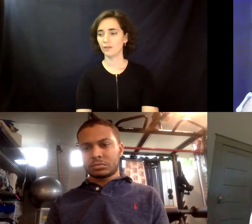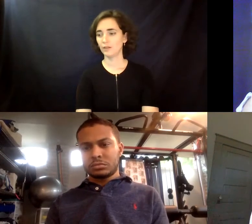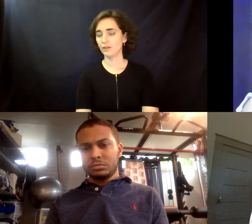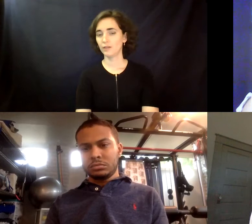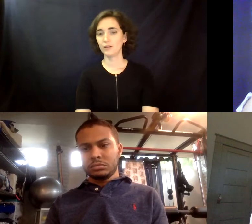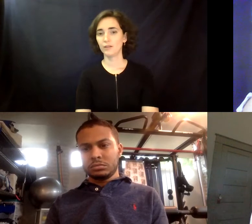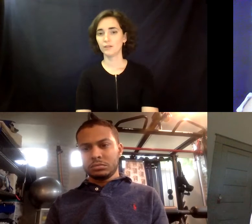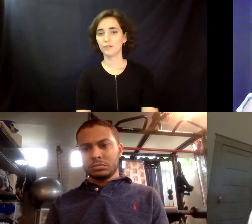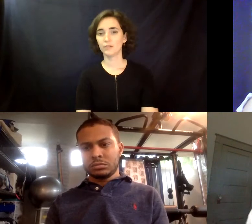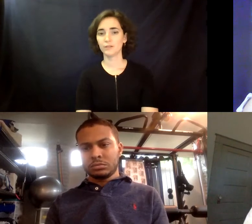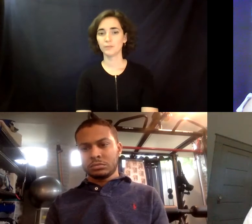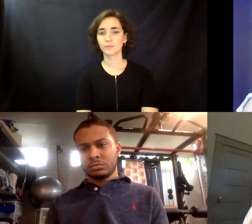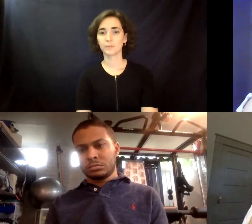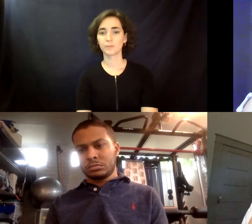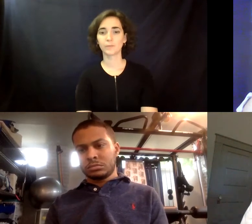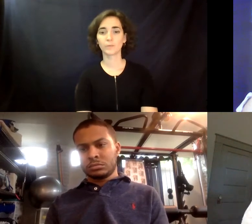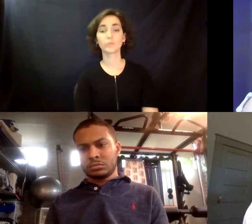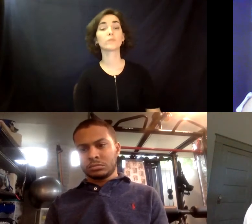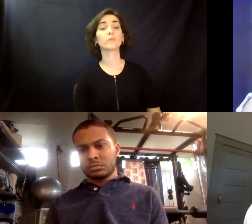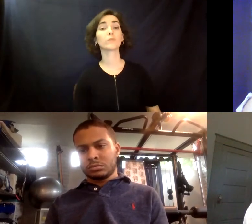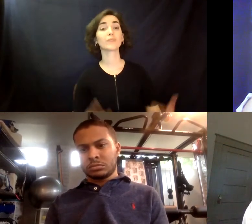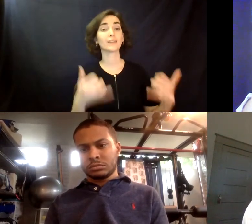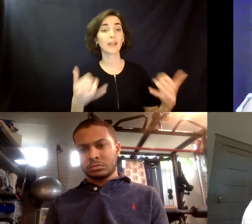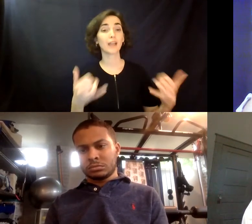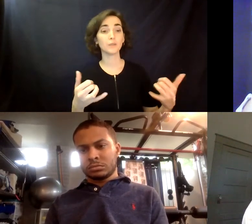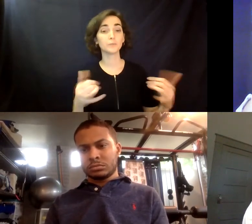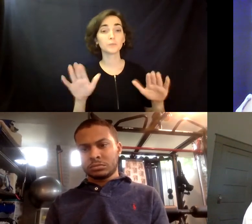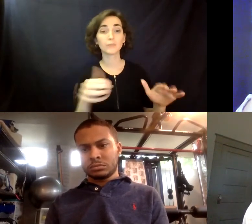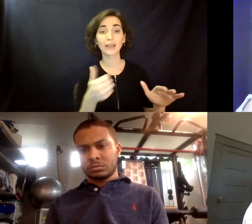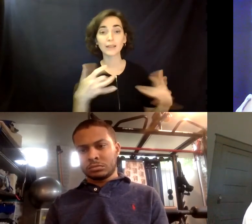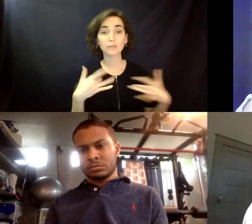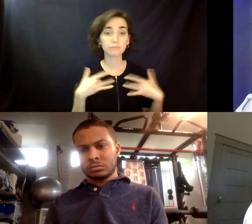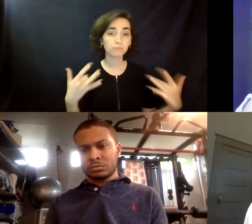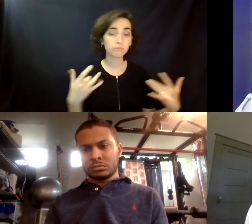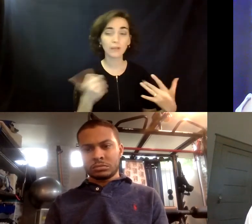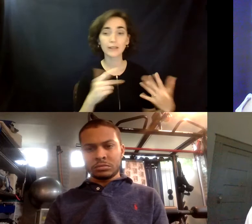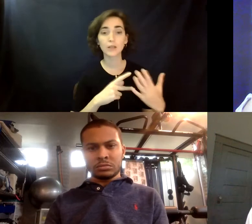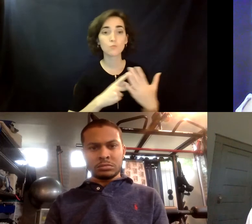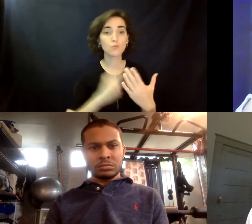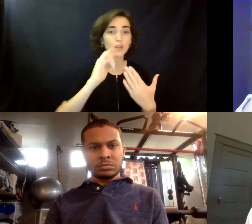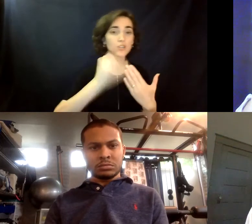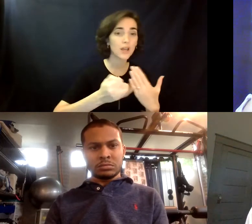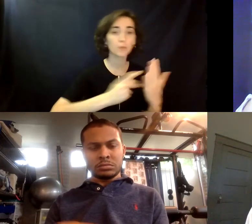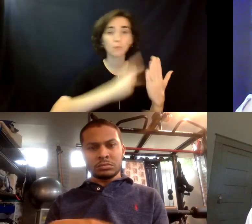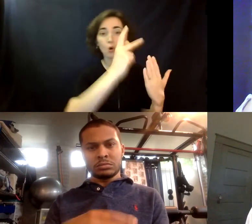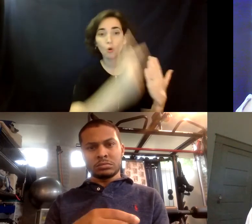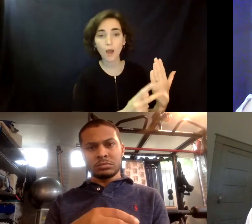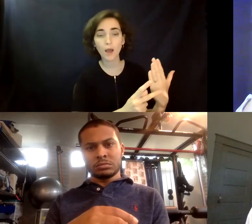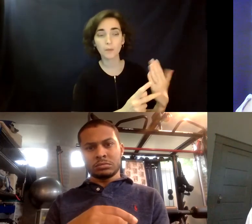And at this time, are there any updates or any projects, programs that your